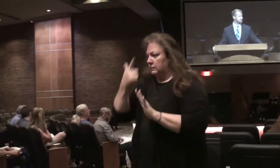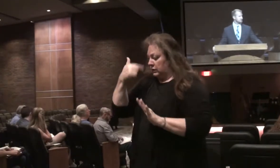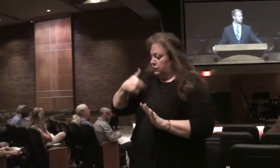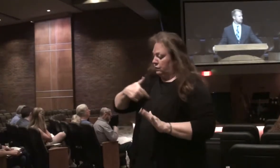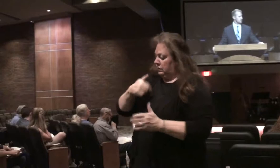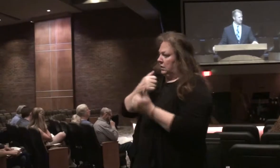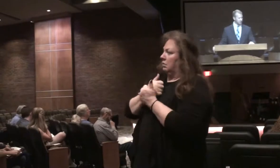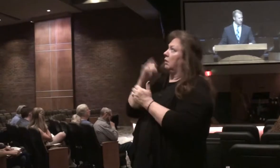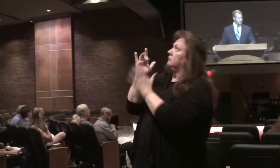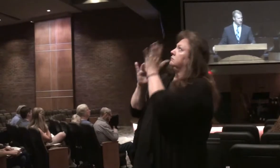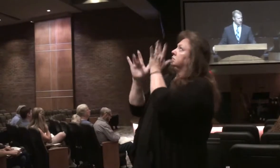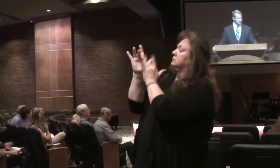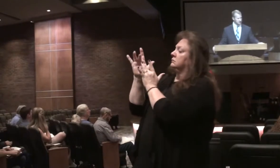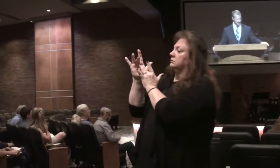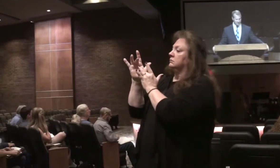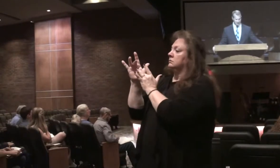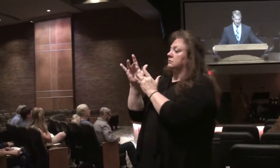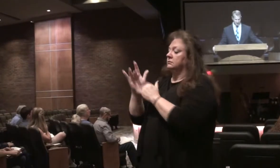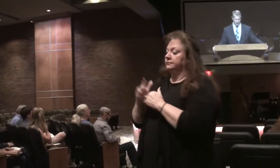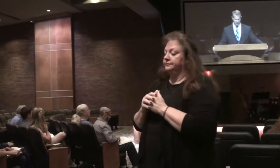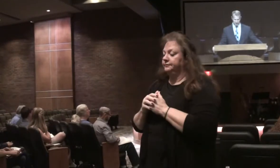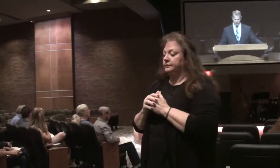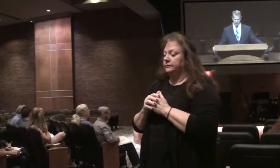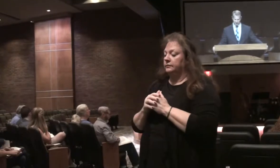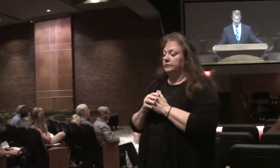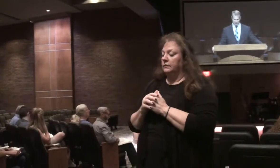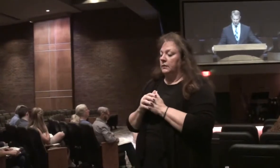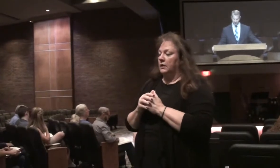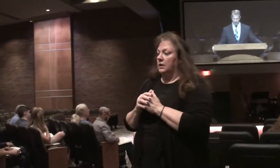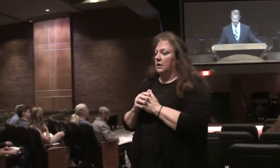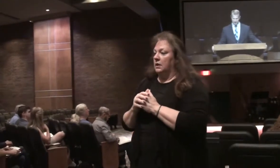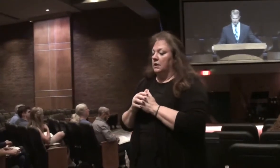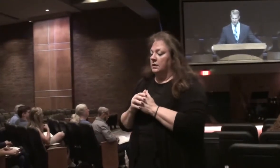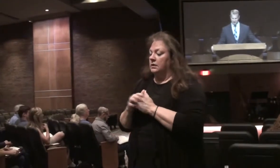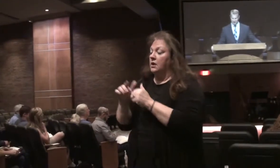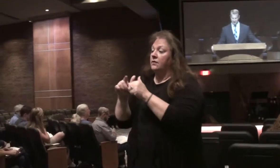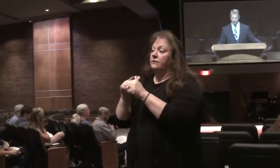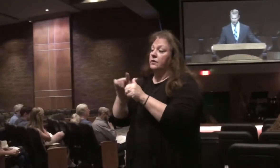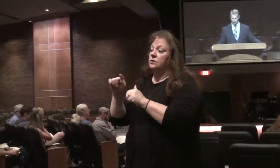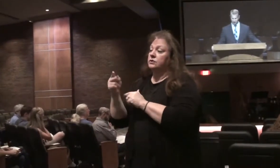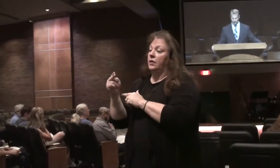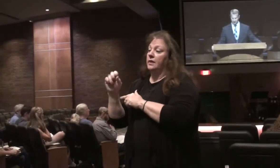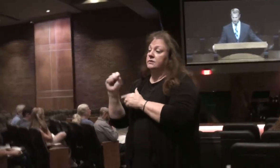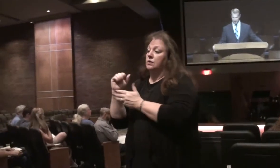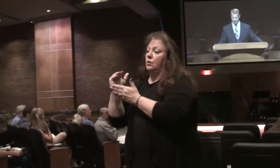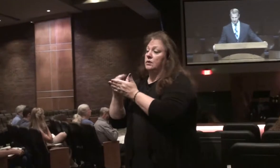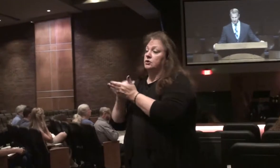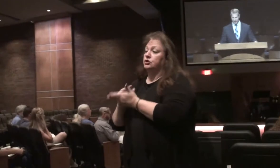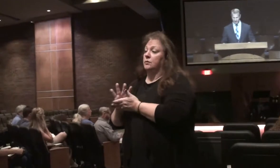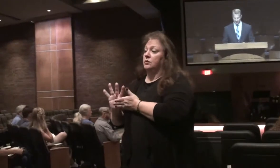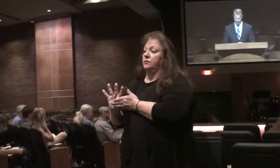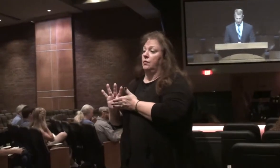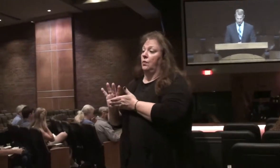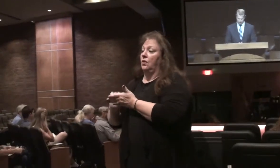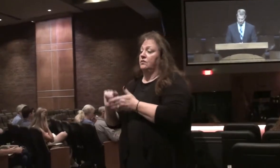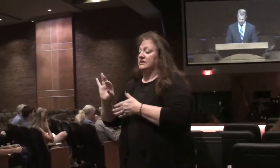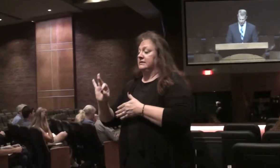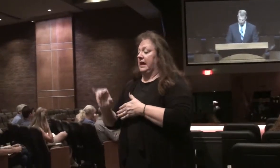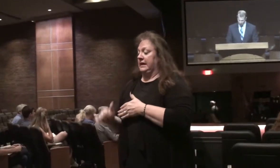believers. Before we jump into the text, let me read two verses from 1 Thessalonians chapter 4, verse 9 and